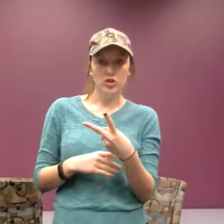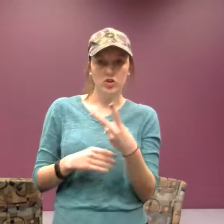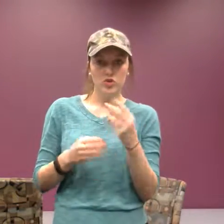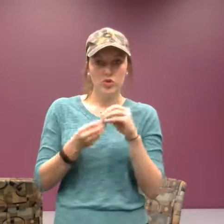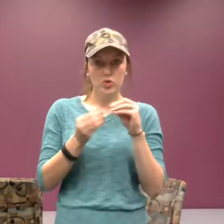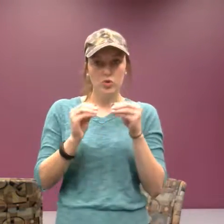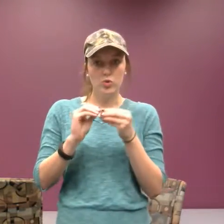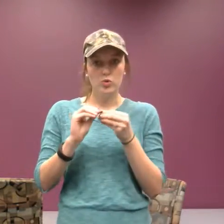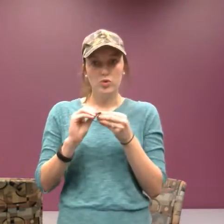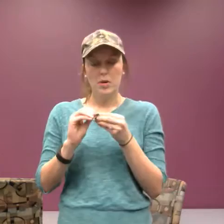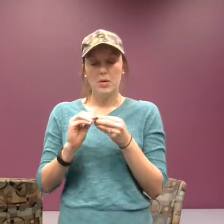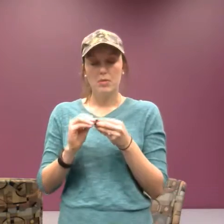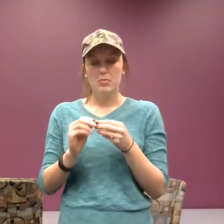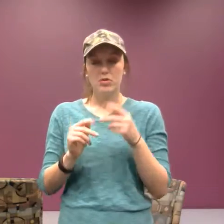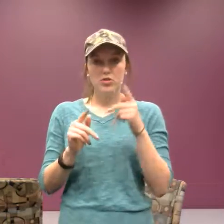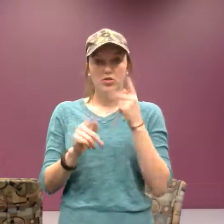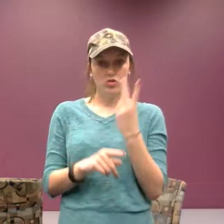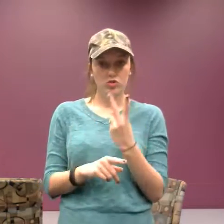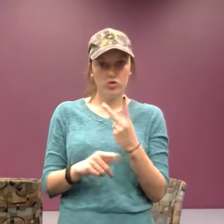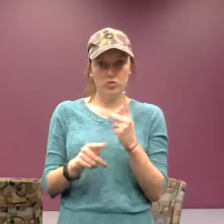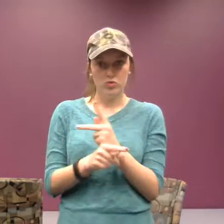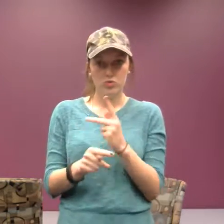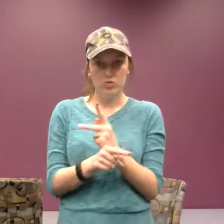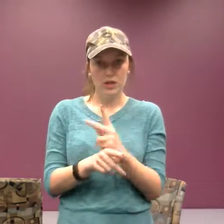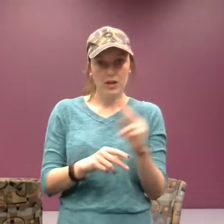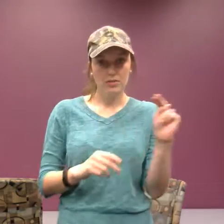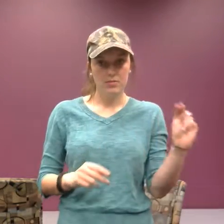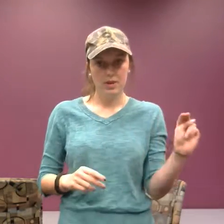I write twice n mathematically?